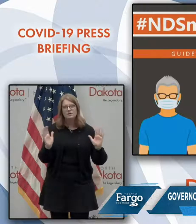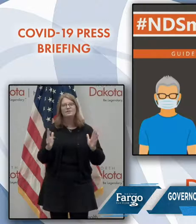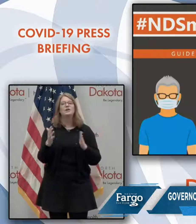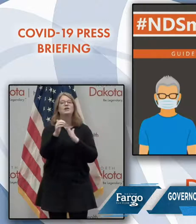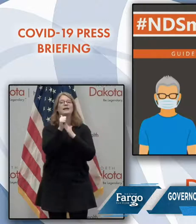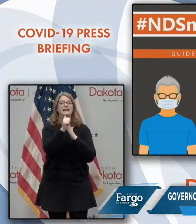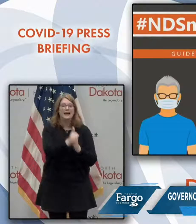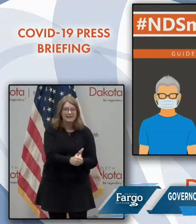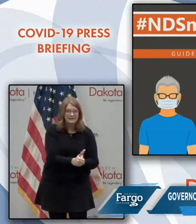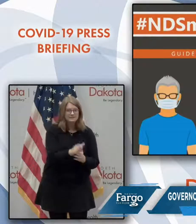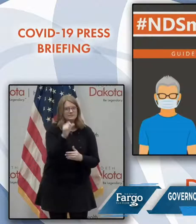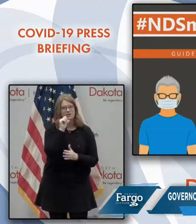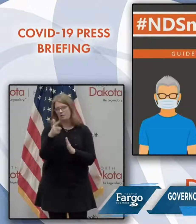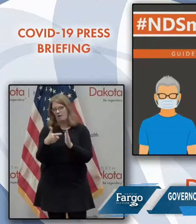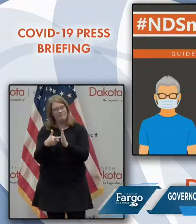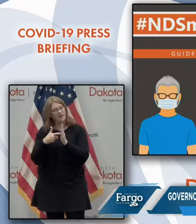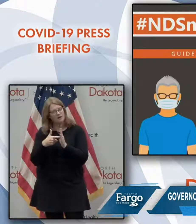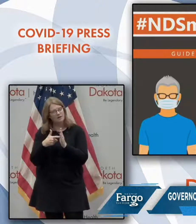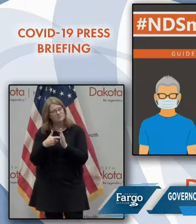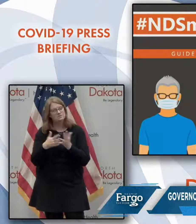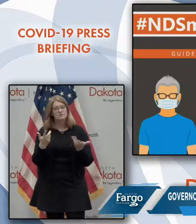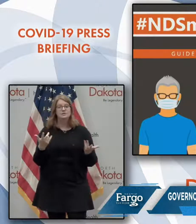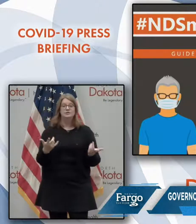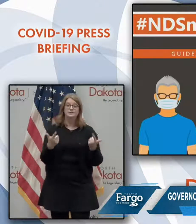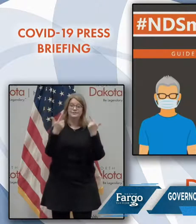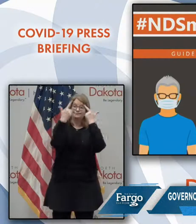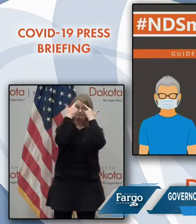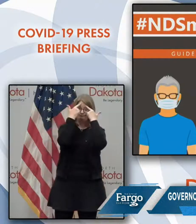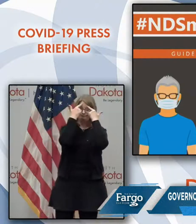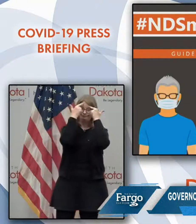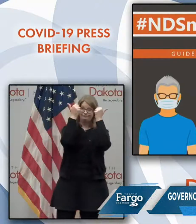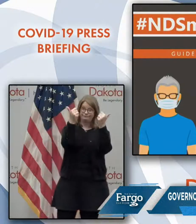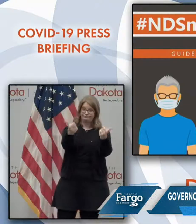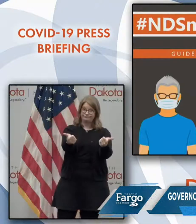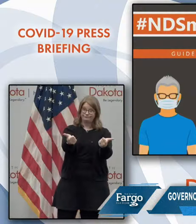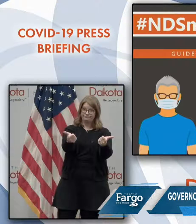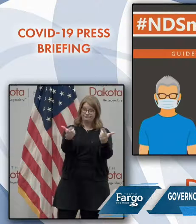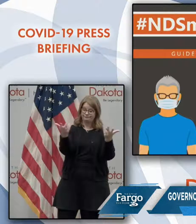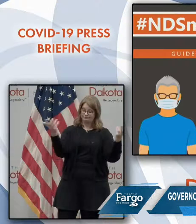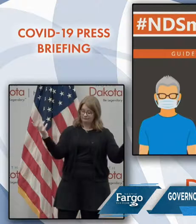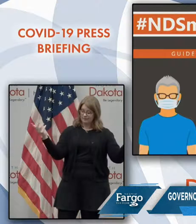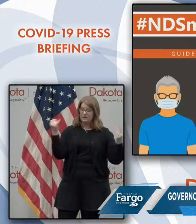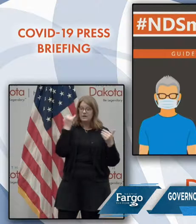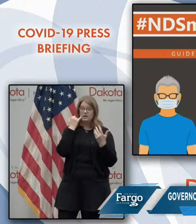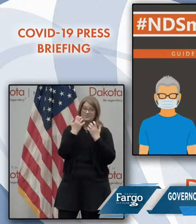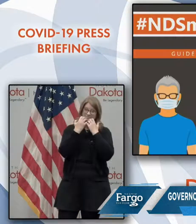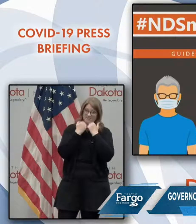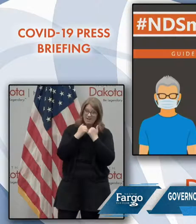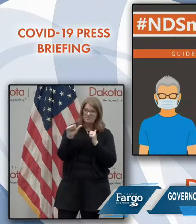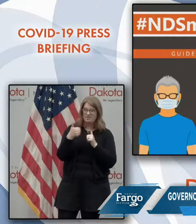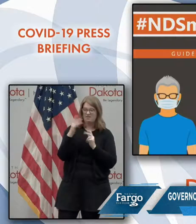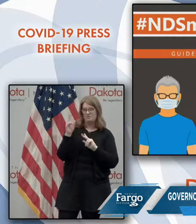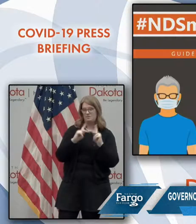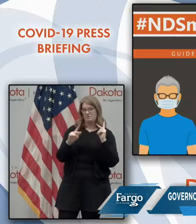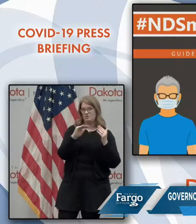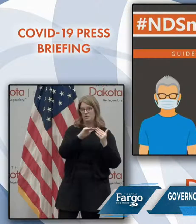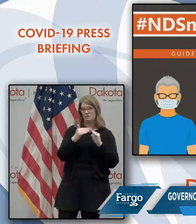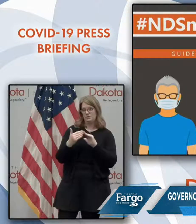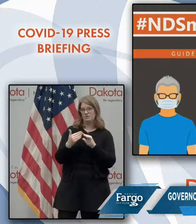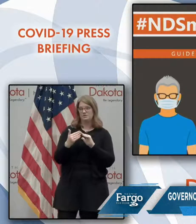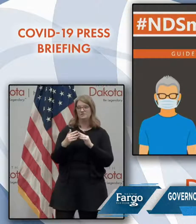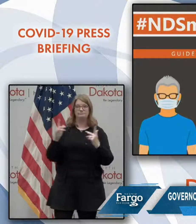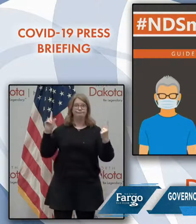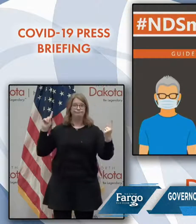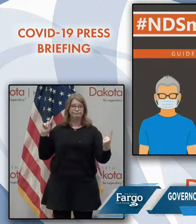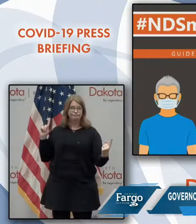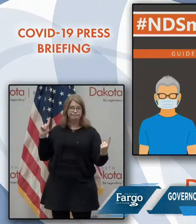guidelines, not mandates. So you can choose to do this as you care about others in your community, which is keep your distance,